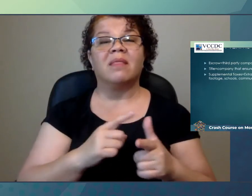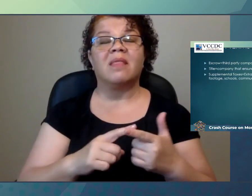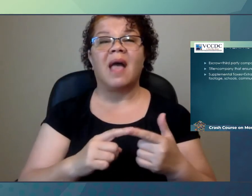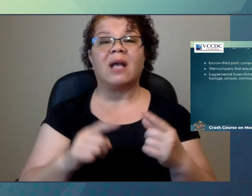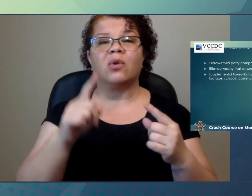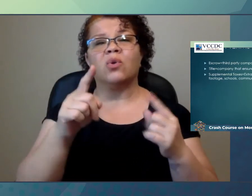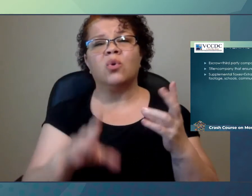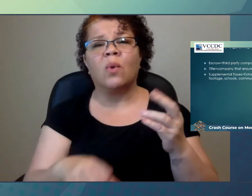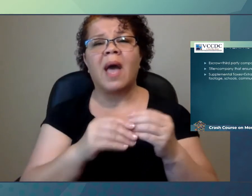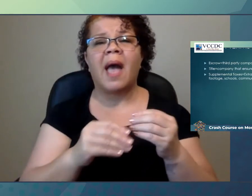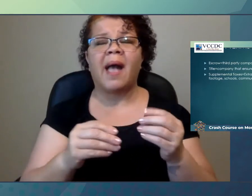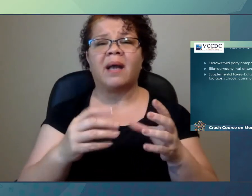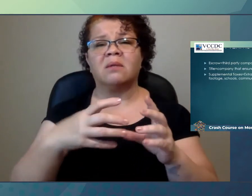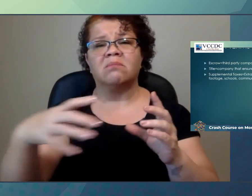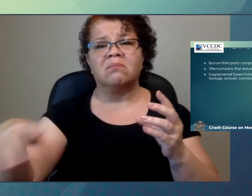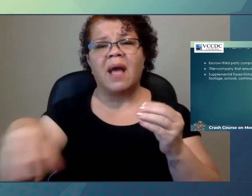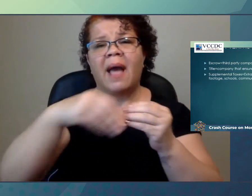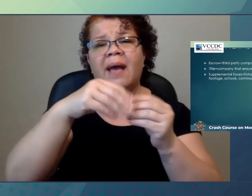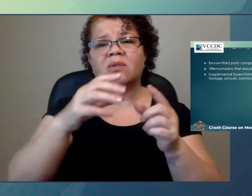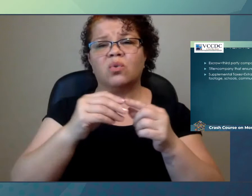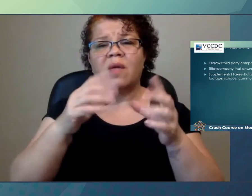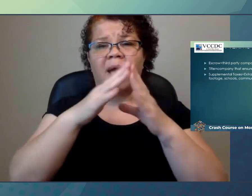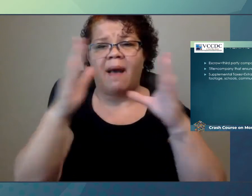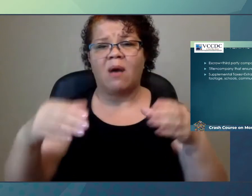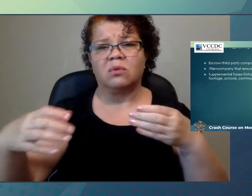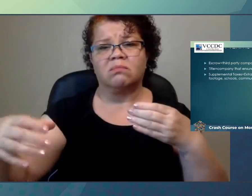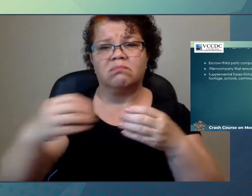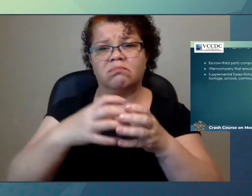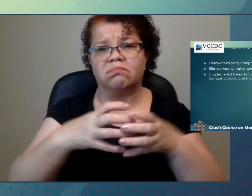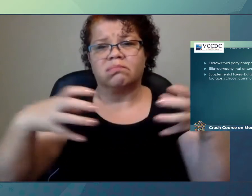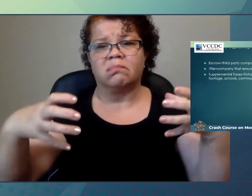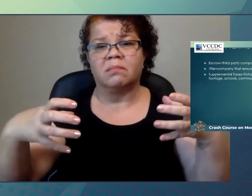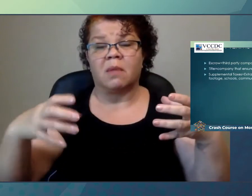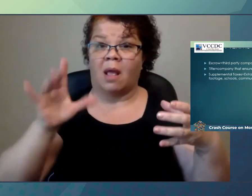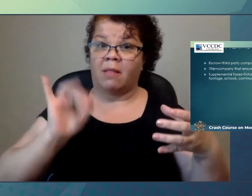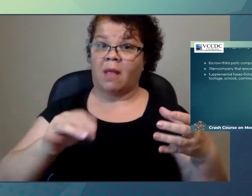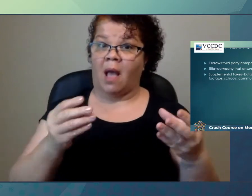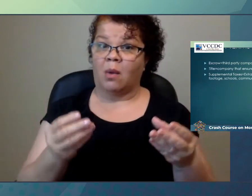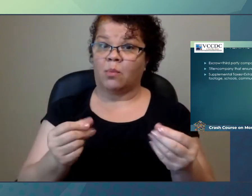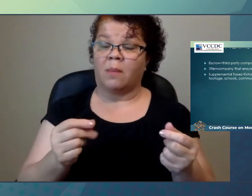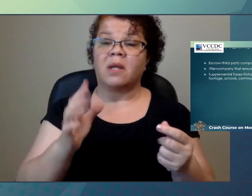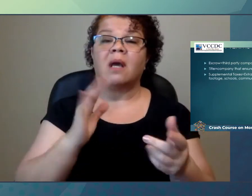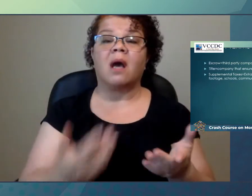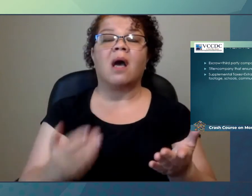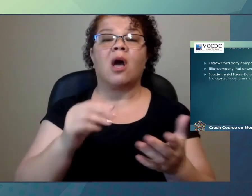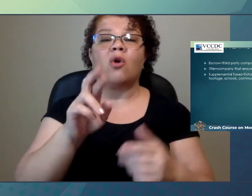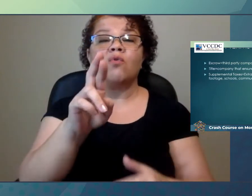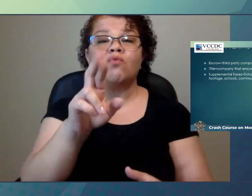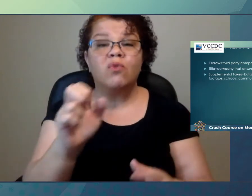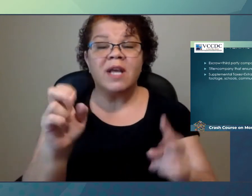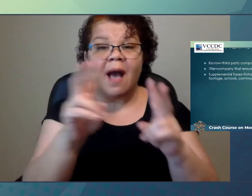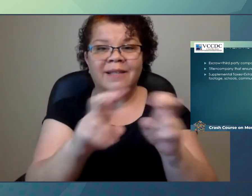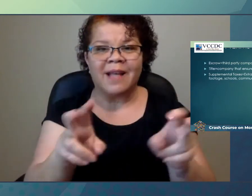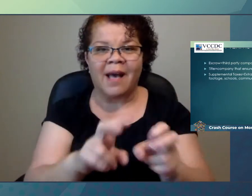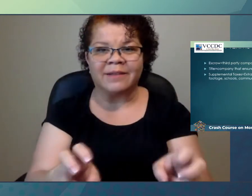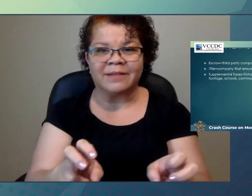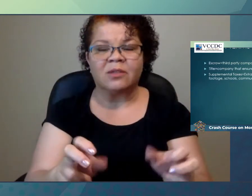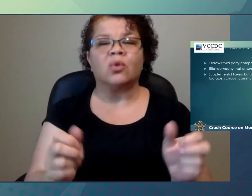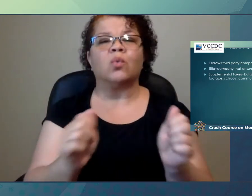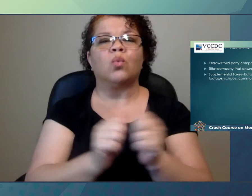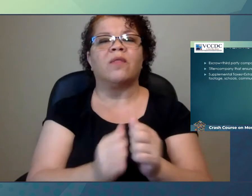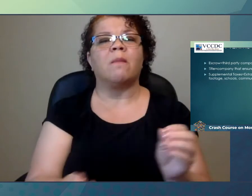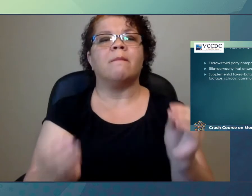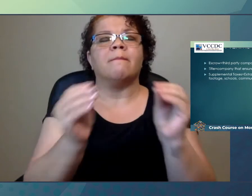square footage to that. Guess what's going to happen? That property will be reassessed with the more square